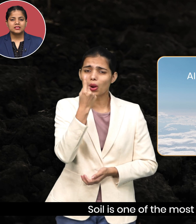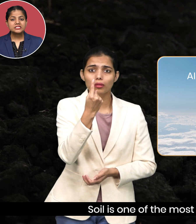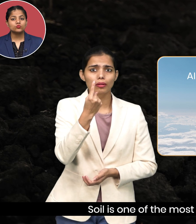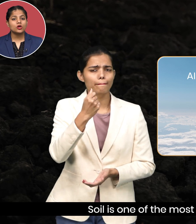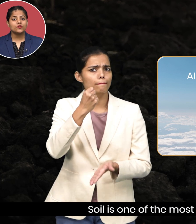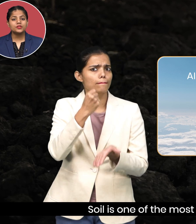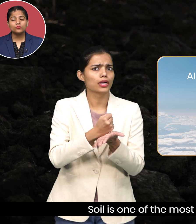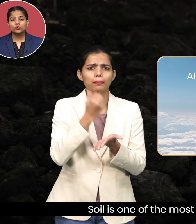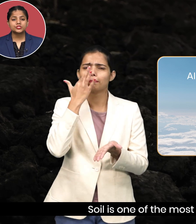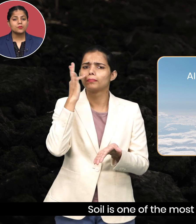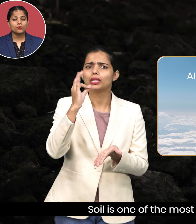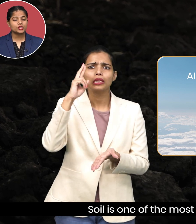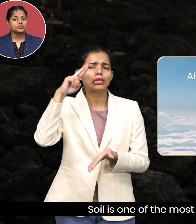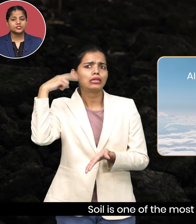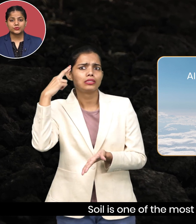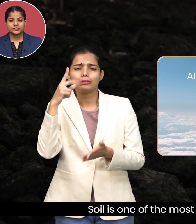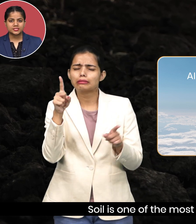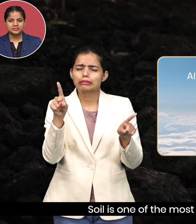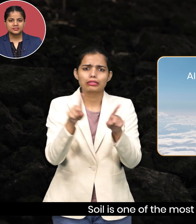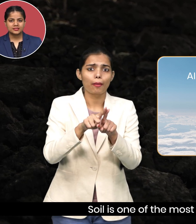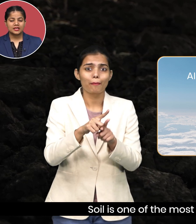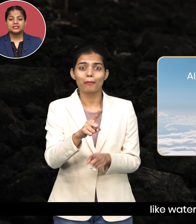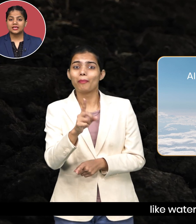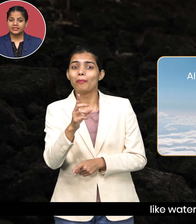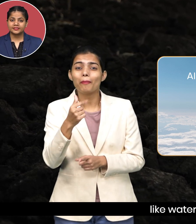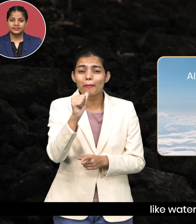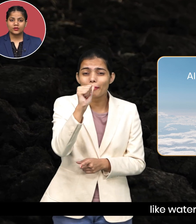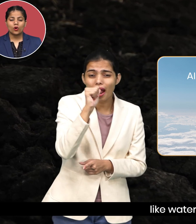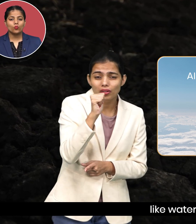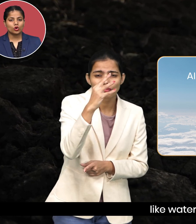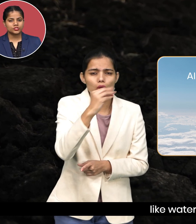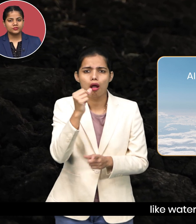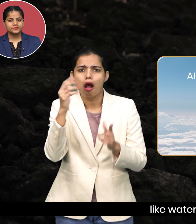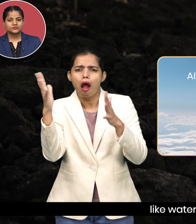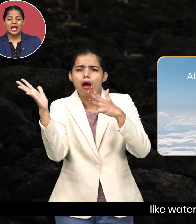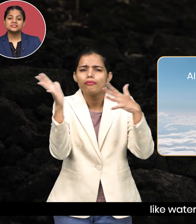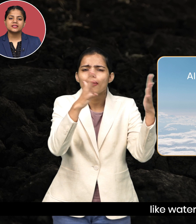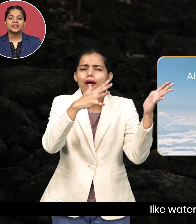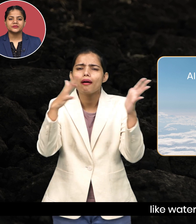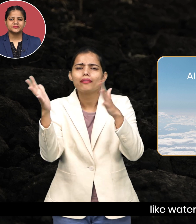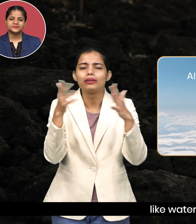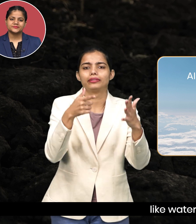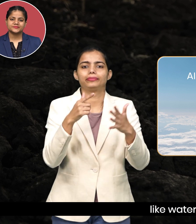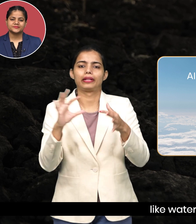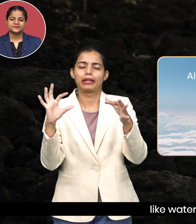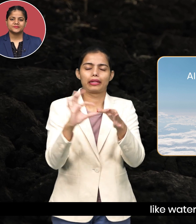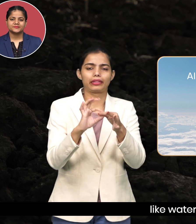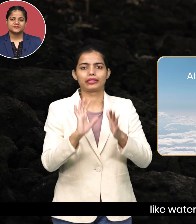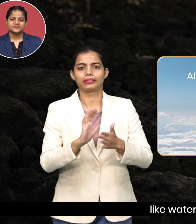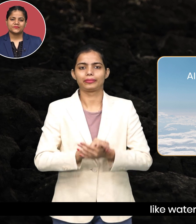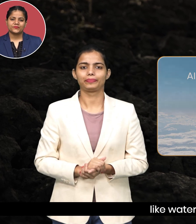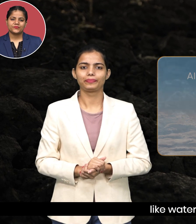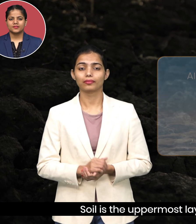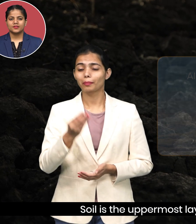Soil is one of the most important resources like water and air.